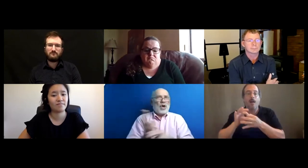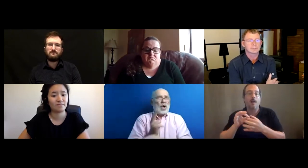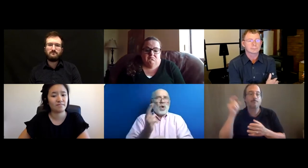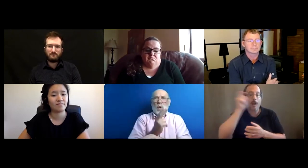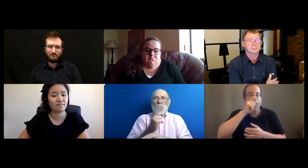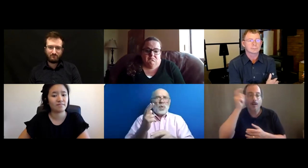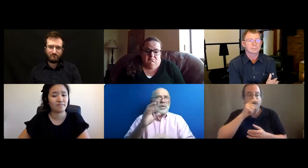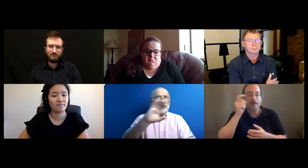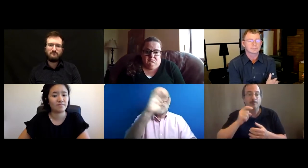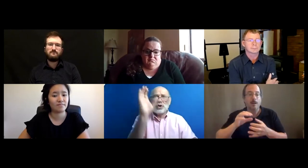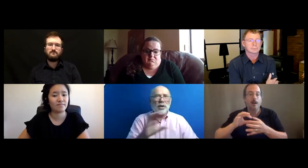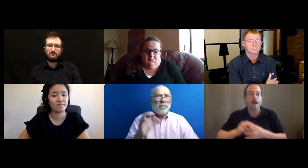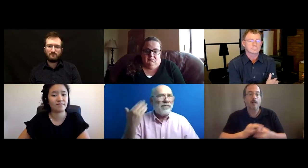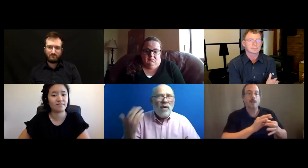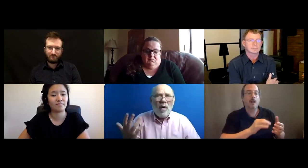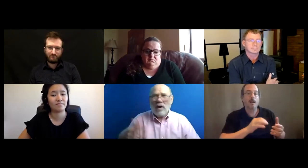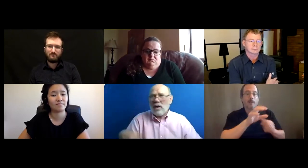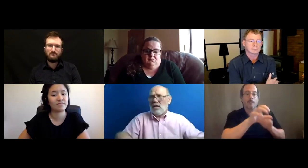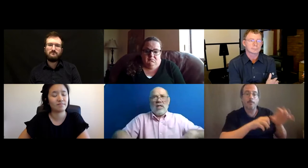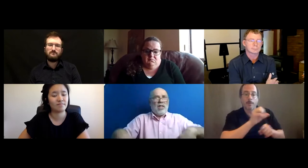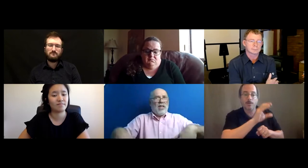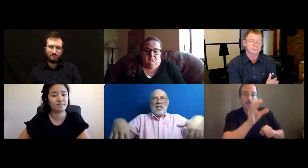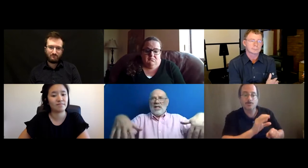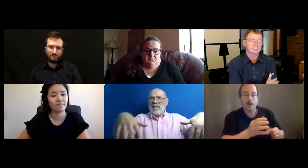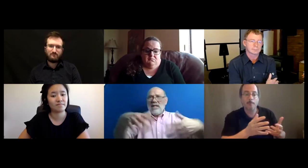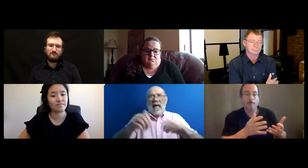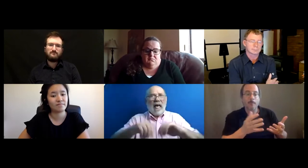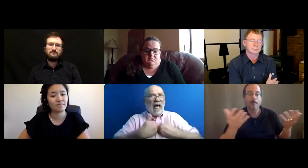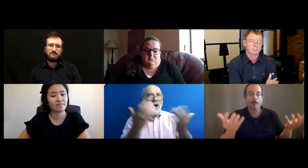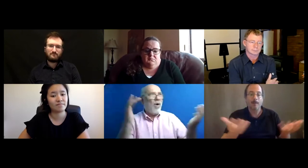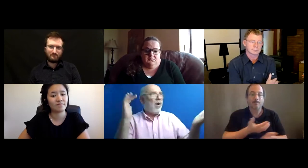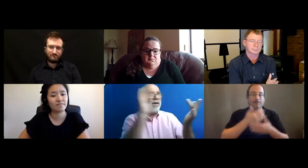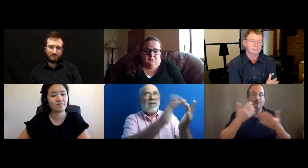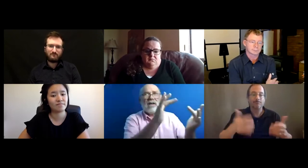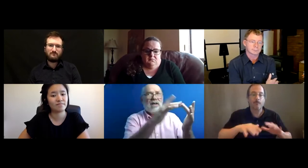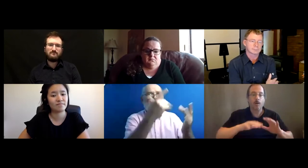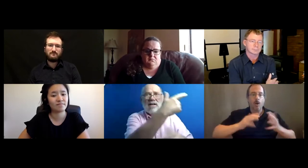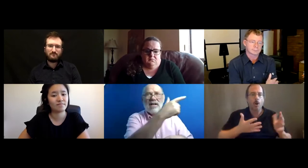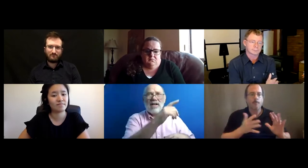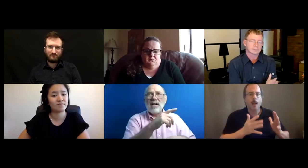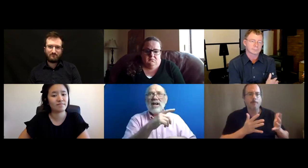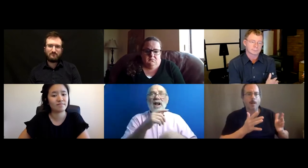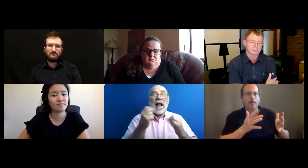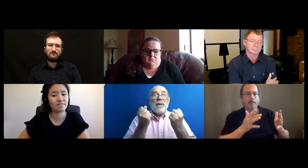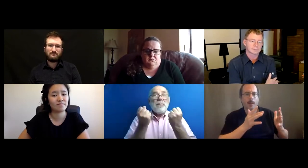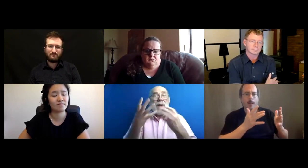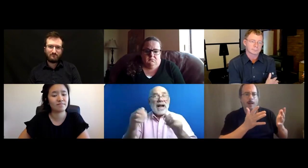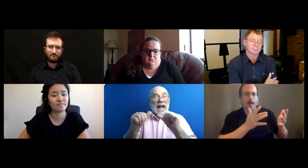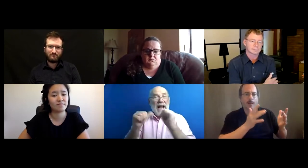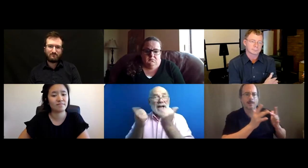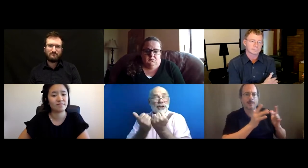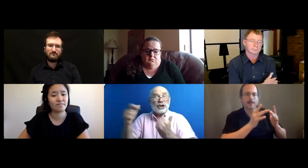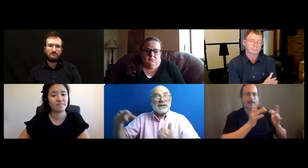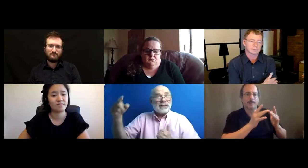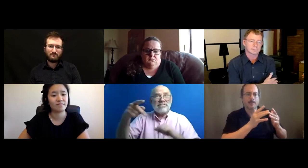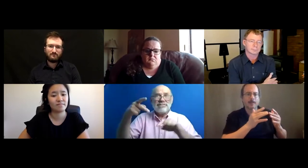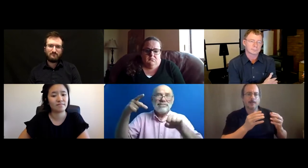been quite difficult times. These are brand new experiences, uncertain times. They didn't know how to navigate